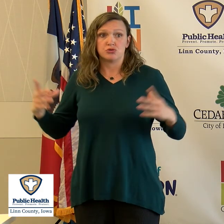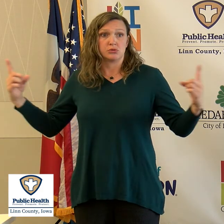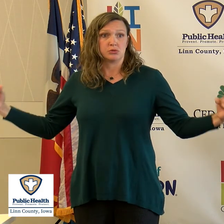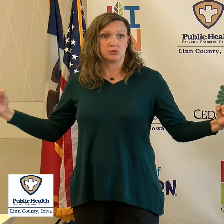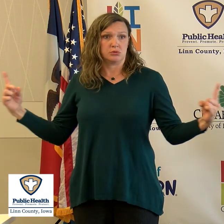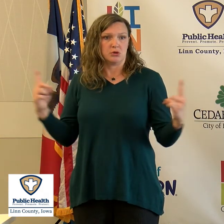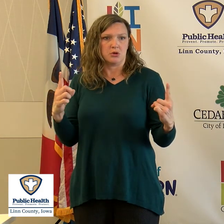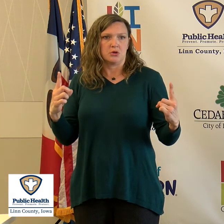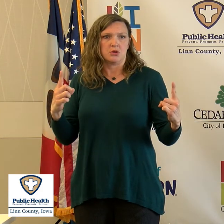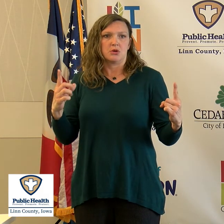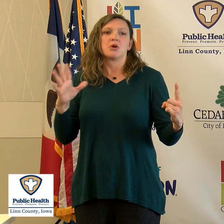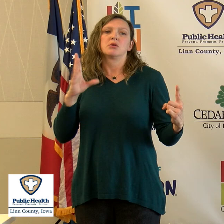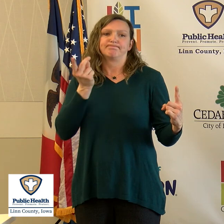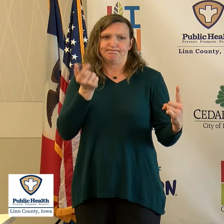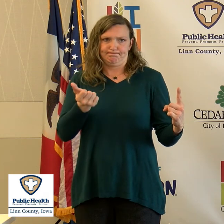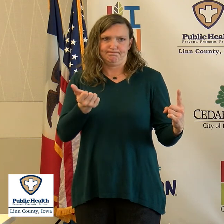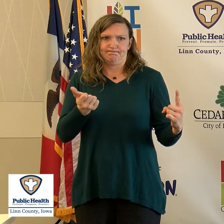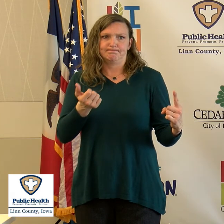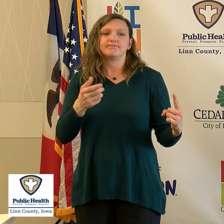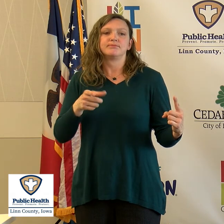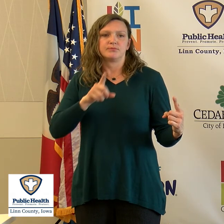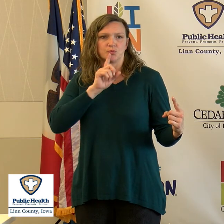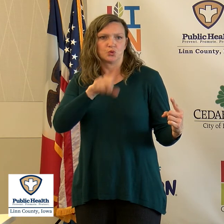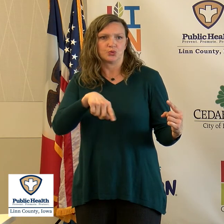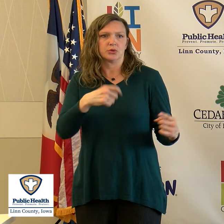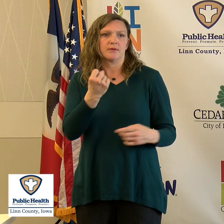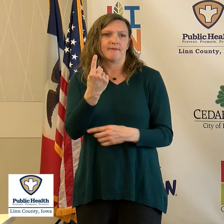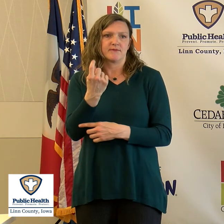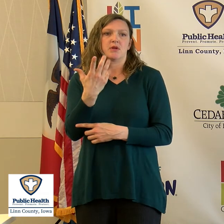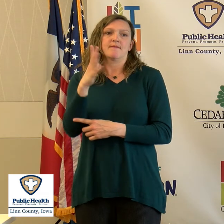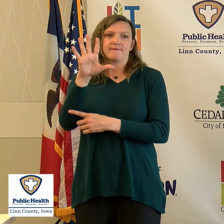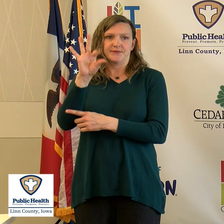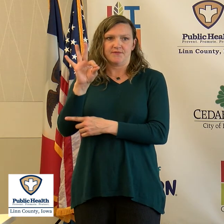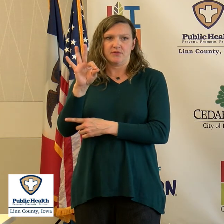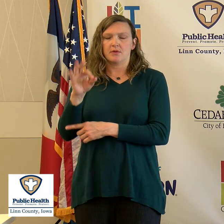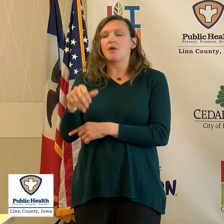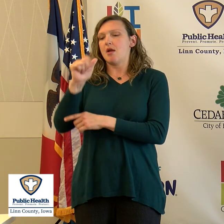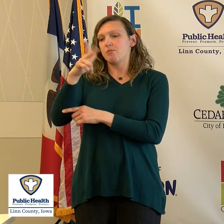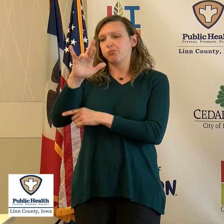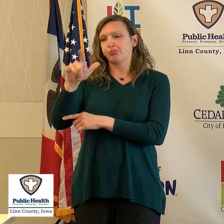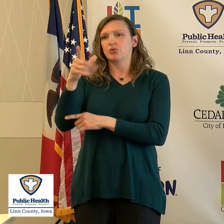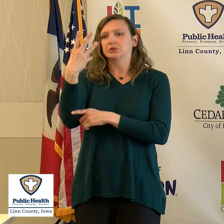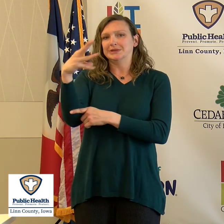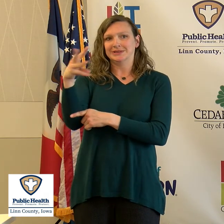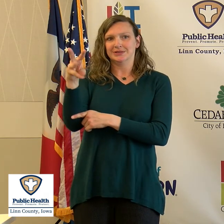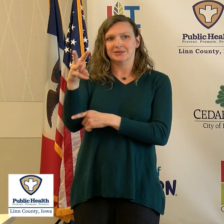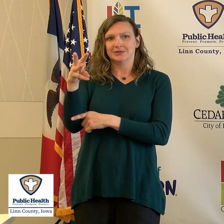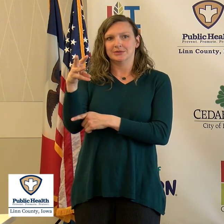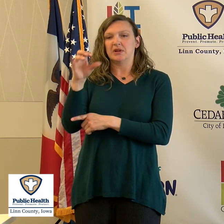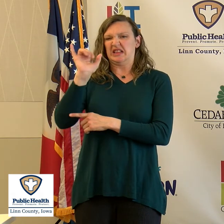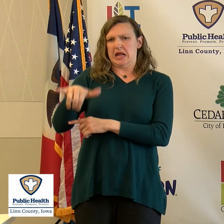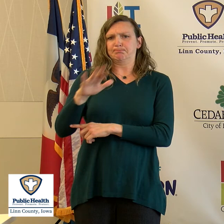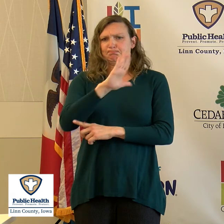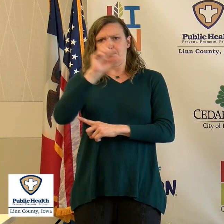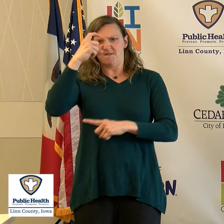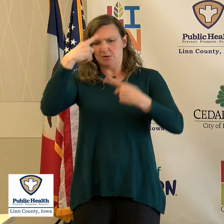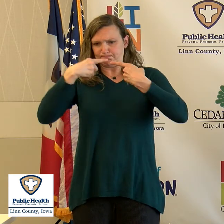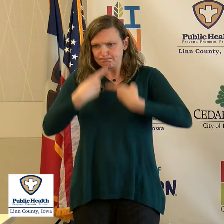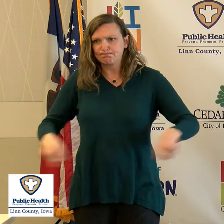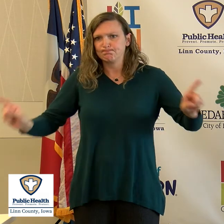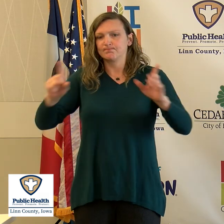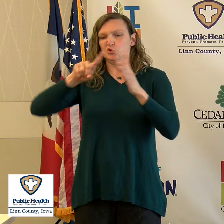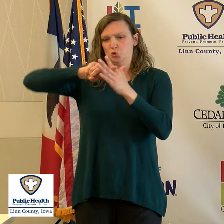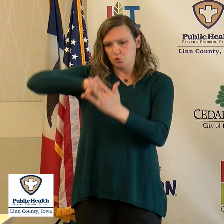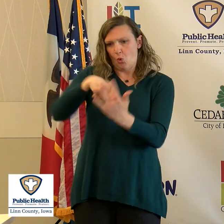effective at 11:59 p.m. on April 16th and continues until 11:59 p.m.